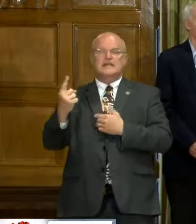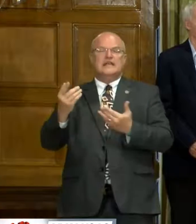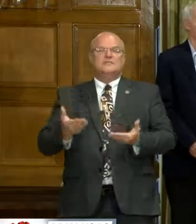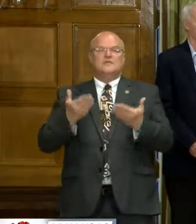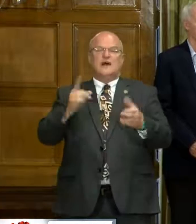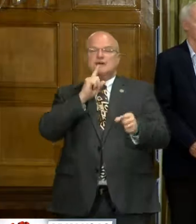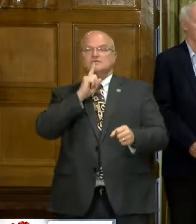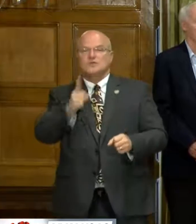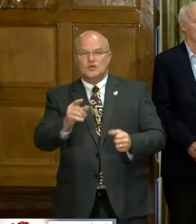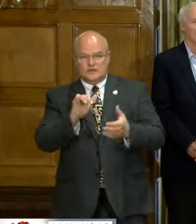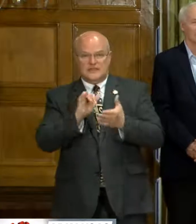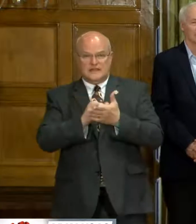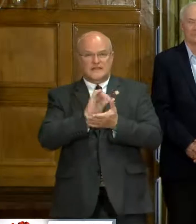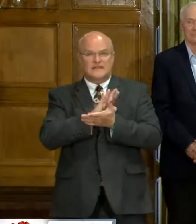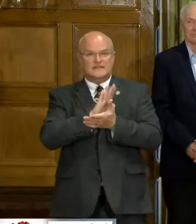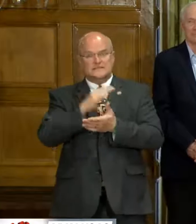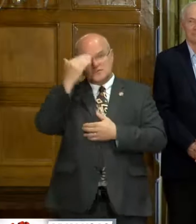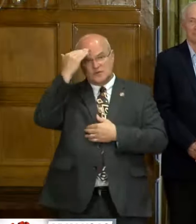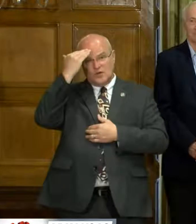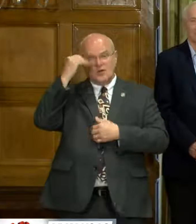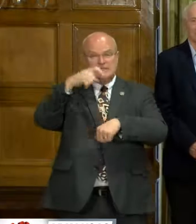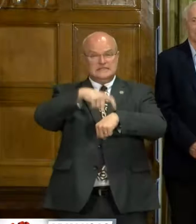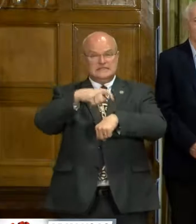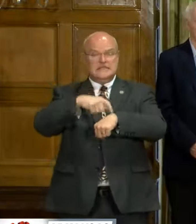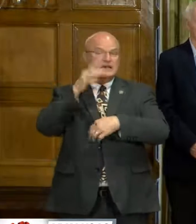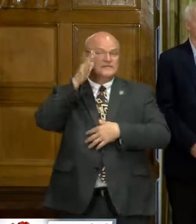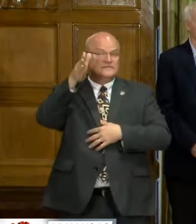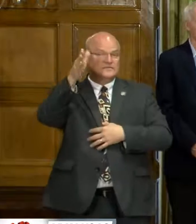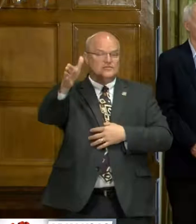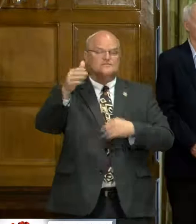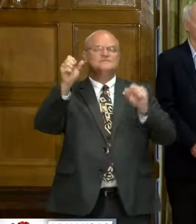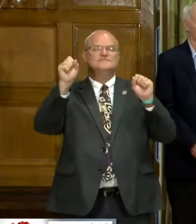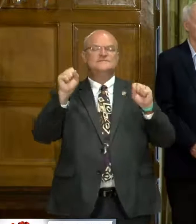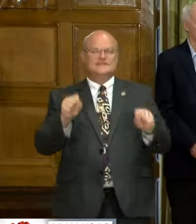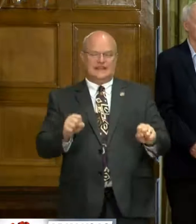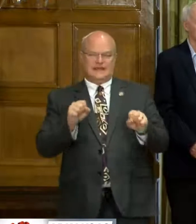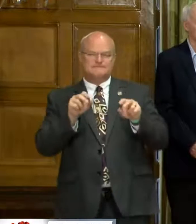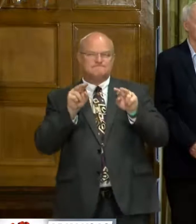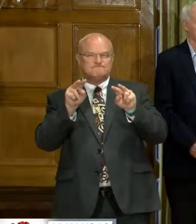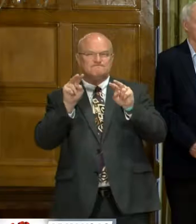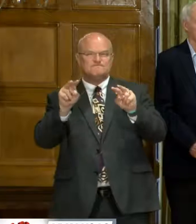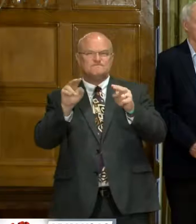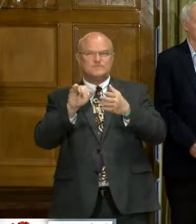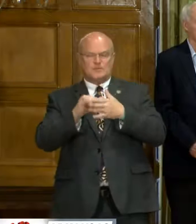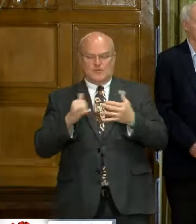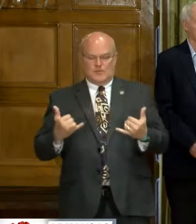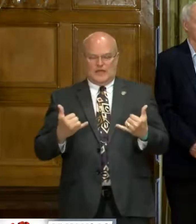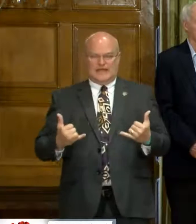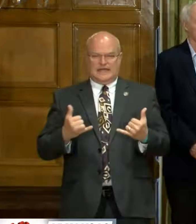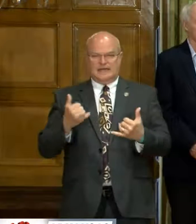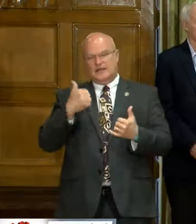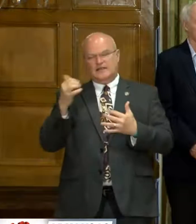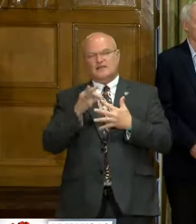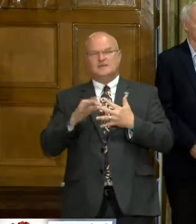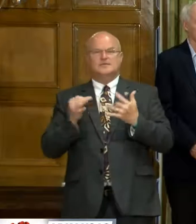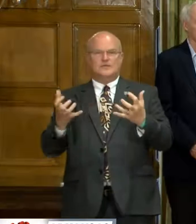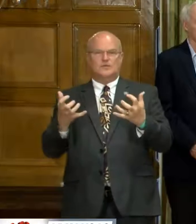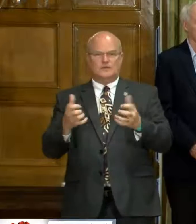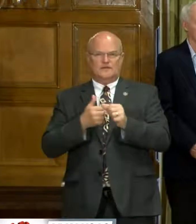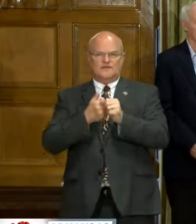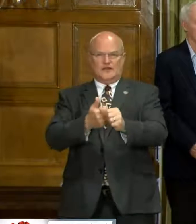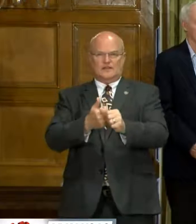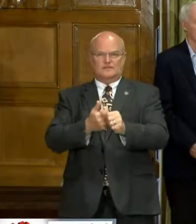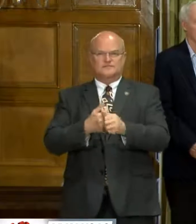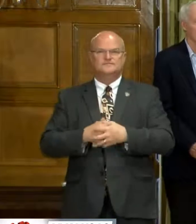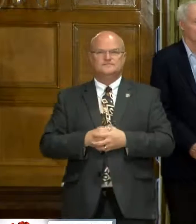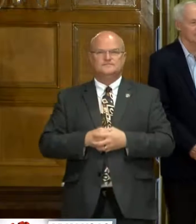schools that they know that there is a time in the future that we can look forward to, but in the meantime, other options if they want